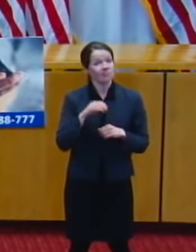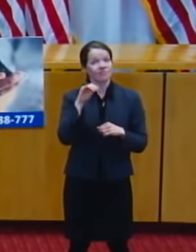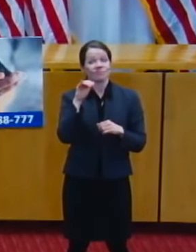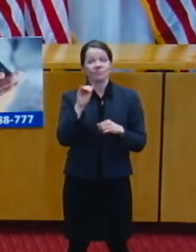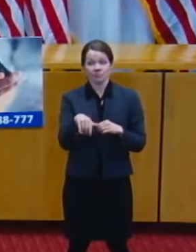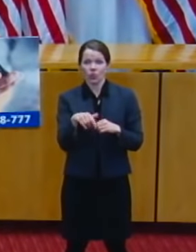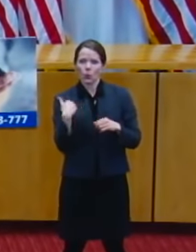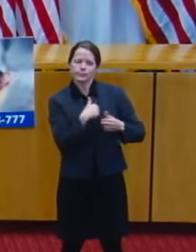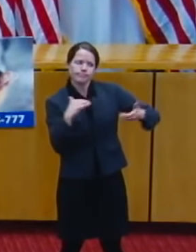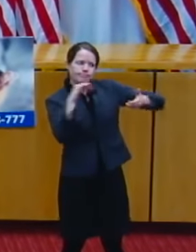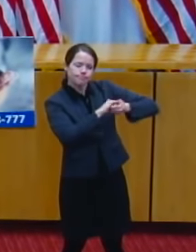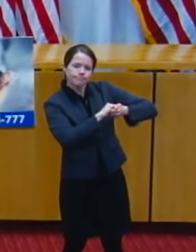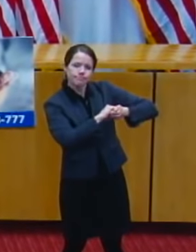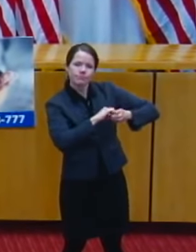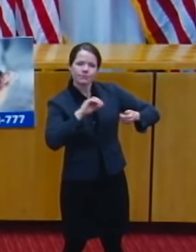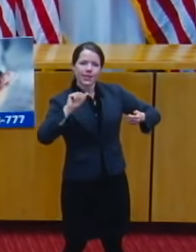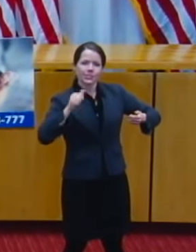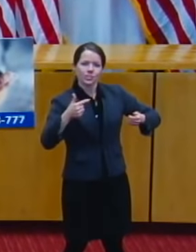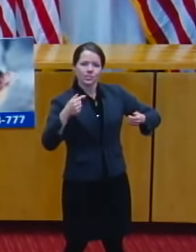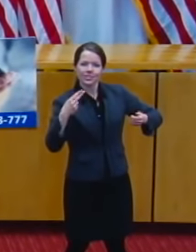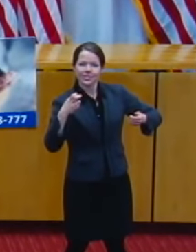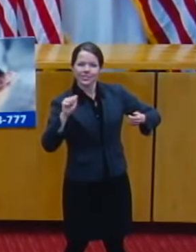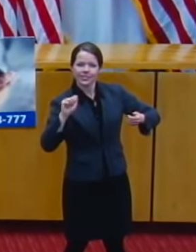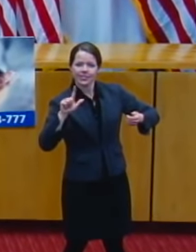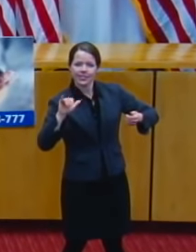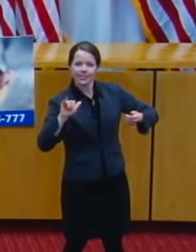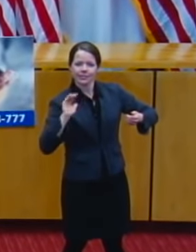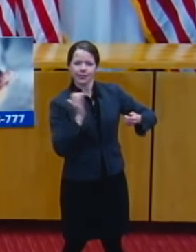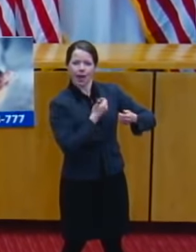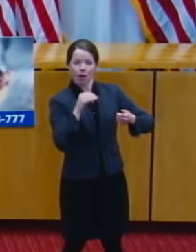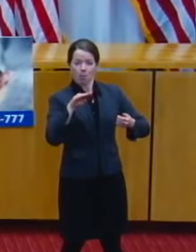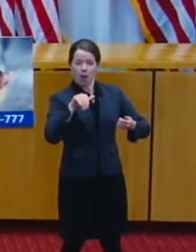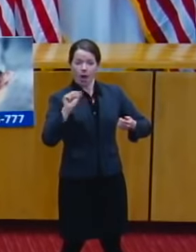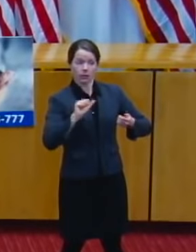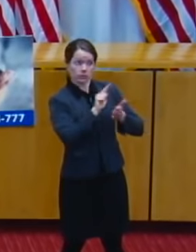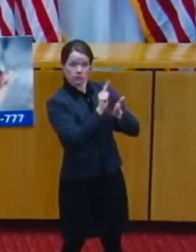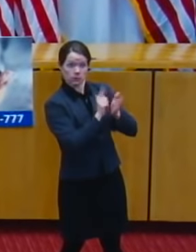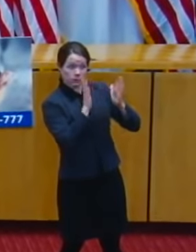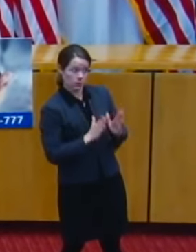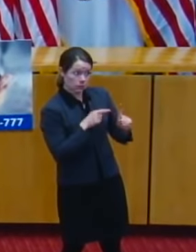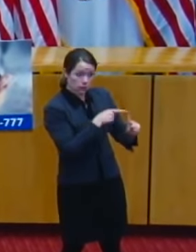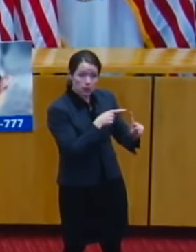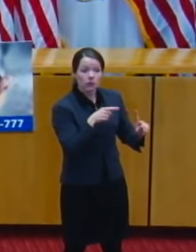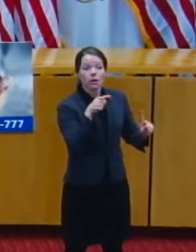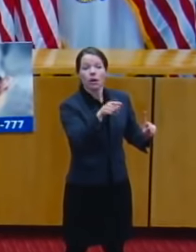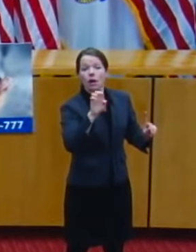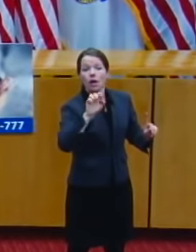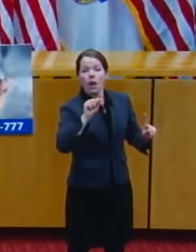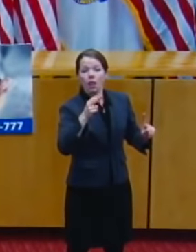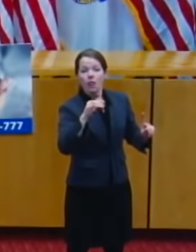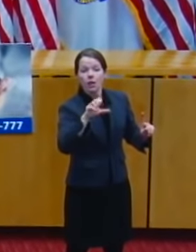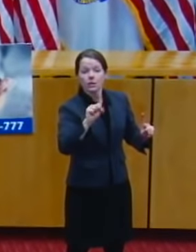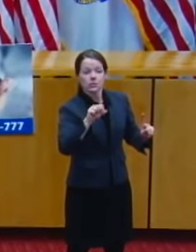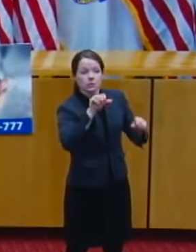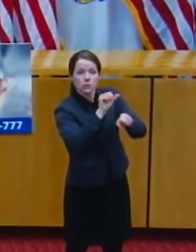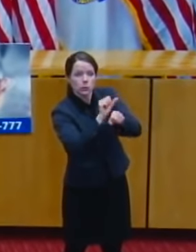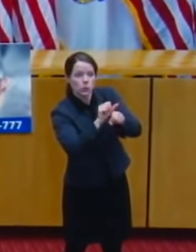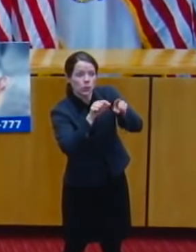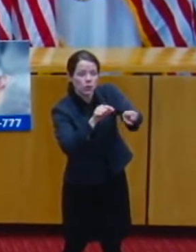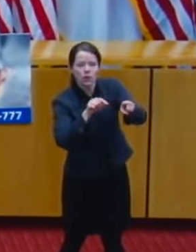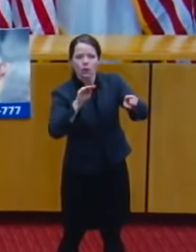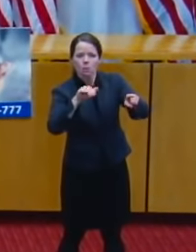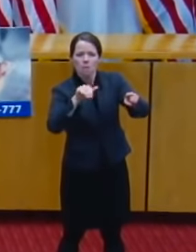with the Attorney General's office, with many folks in the healthcare advocacy and ethical community, with hospitals and the Mass